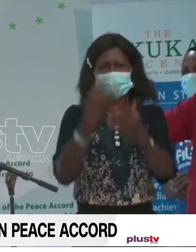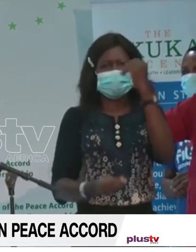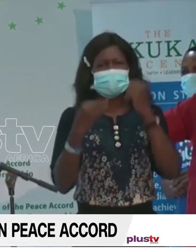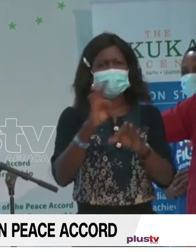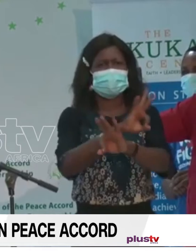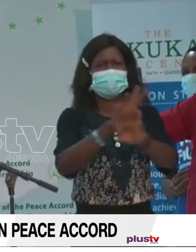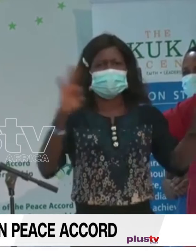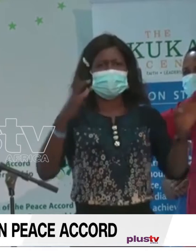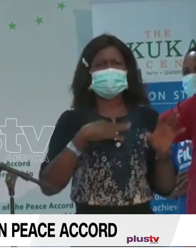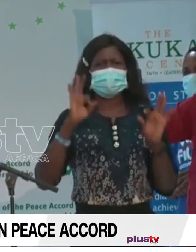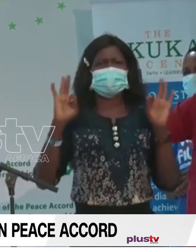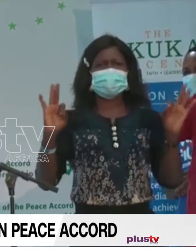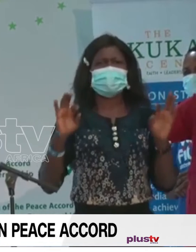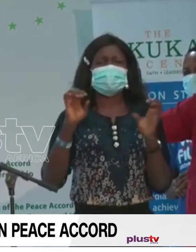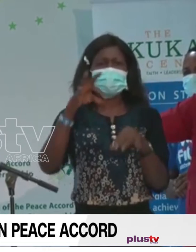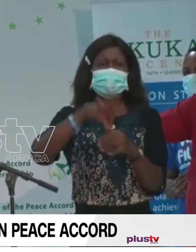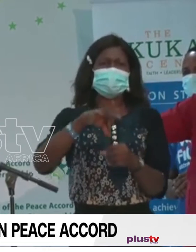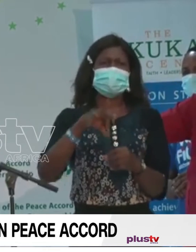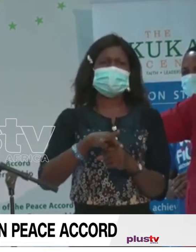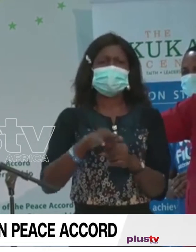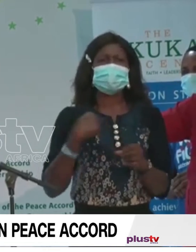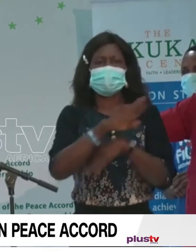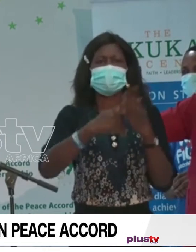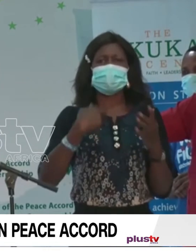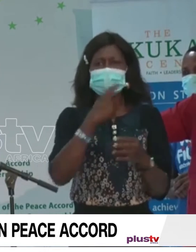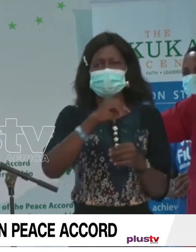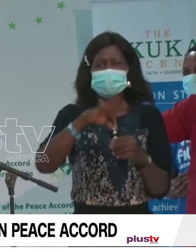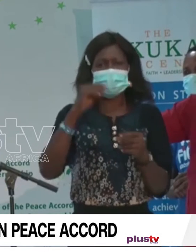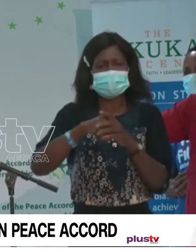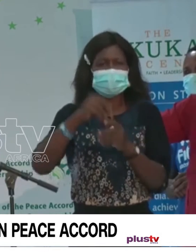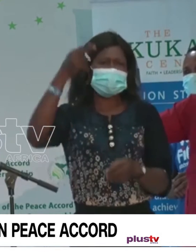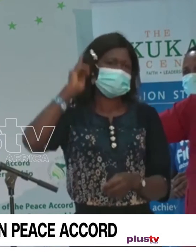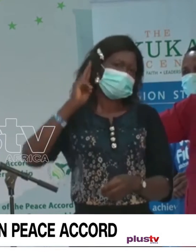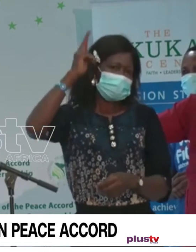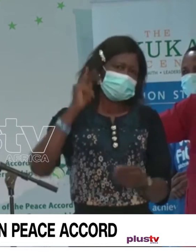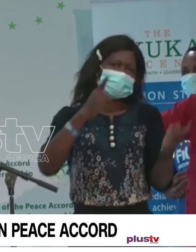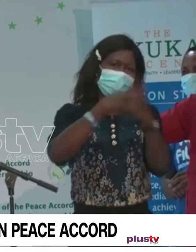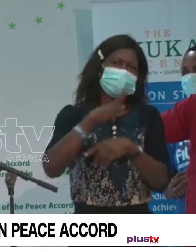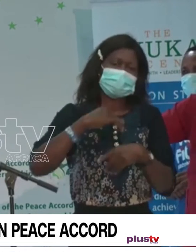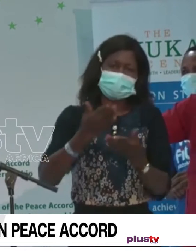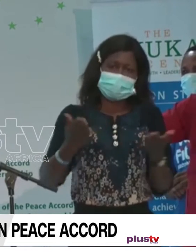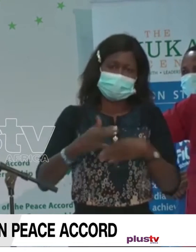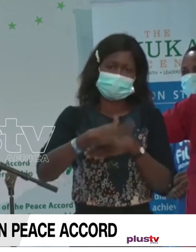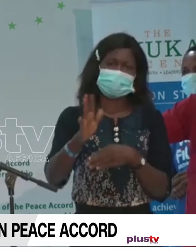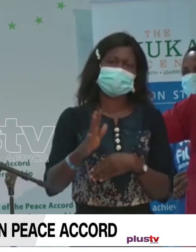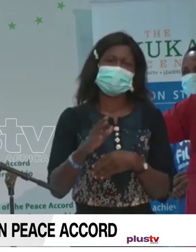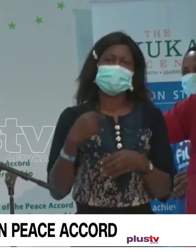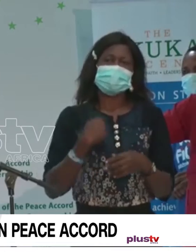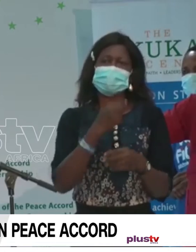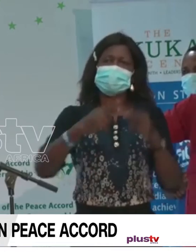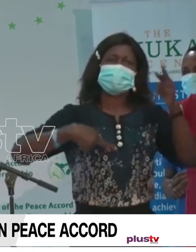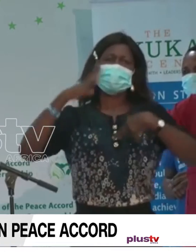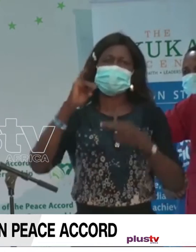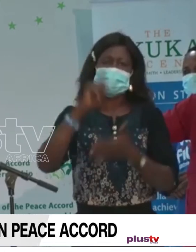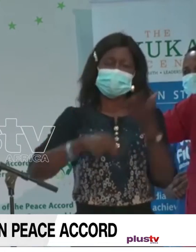free and fair election. We all have a date with history, today and thereafter, and we'll be judged